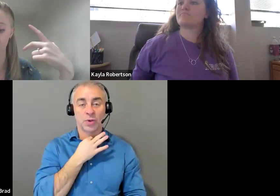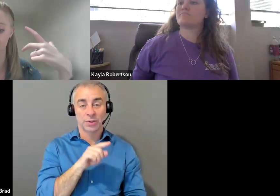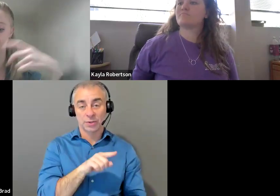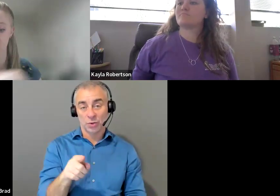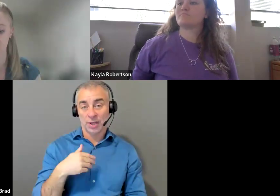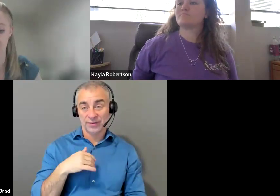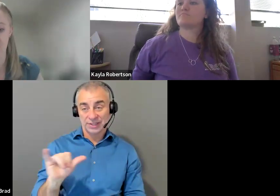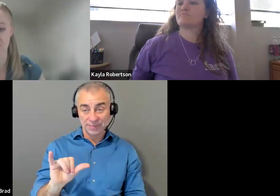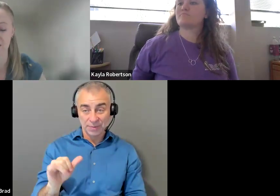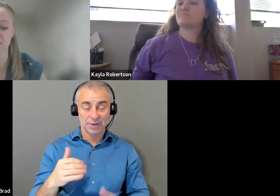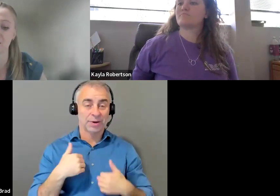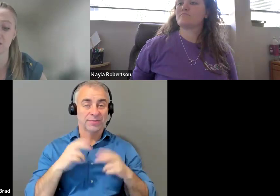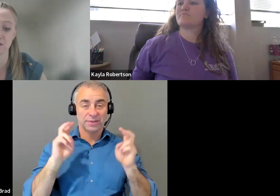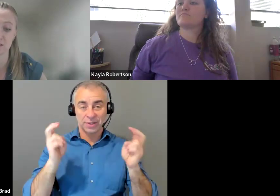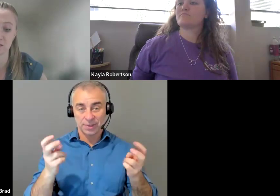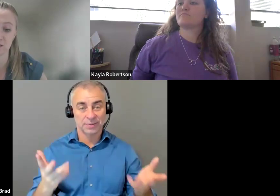have anything similar to that.